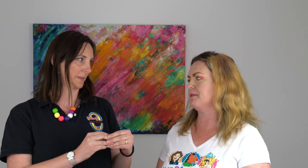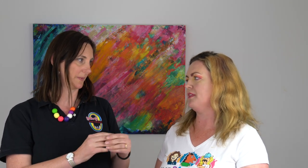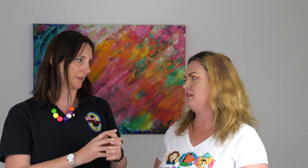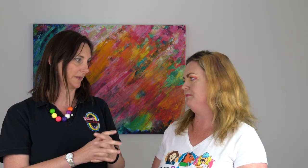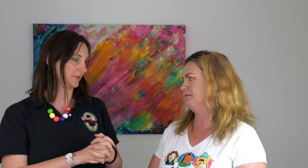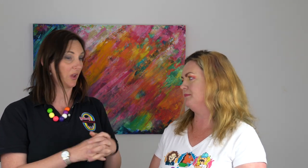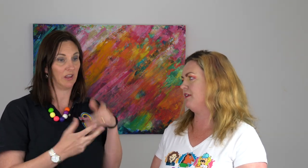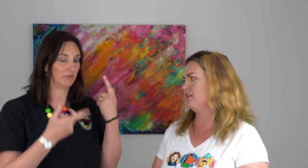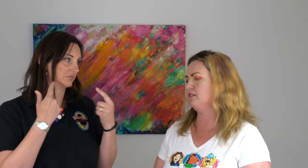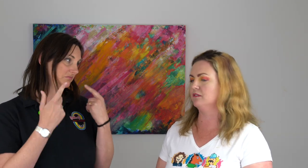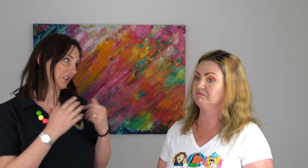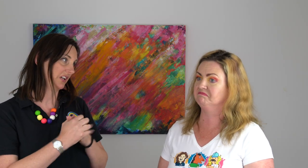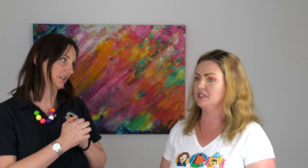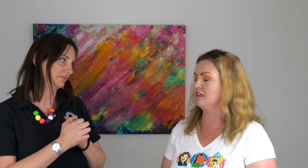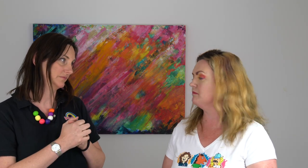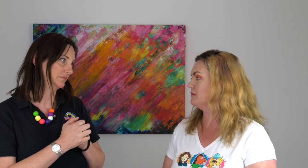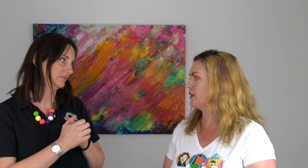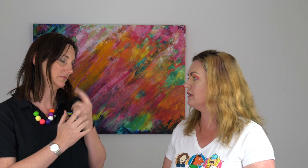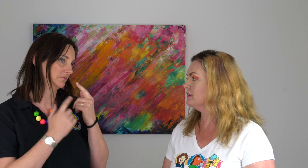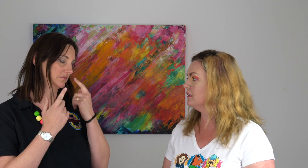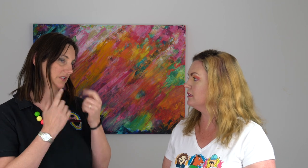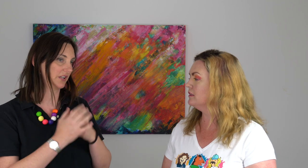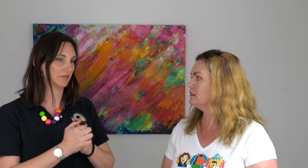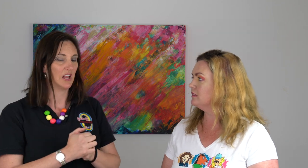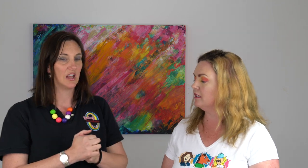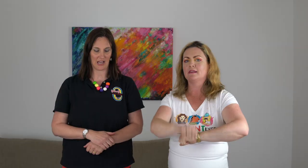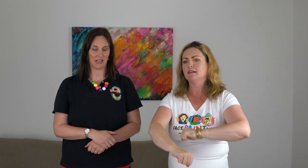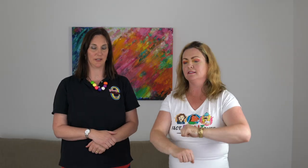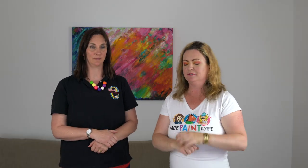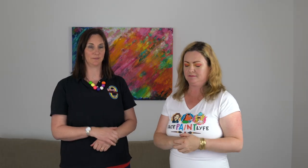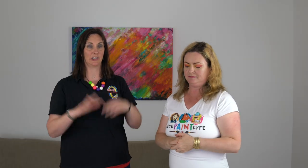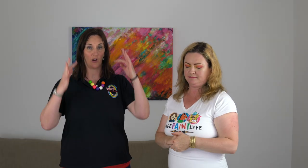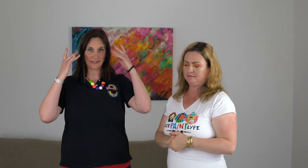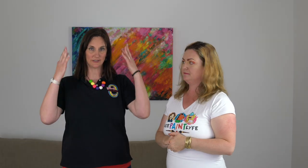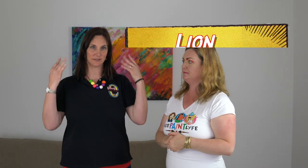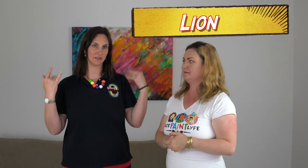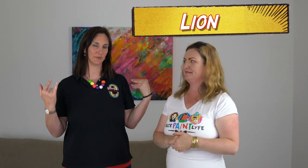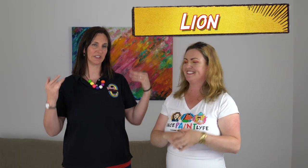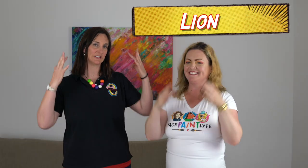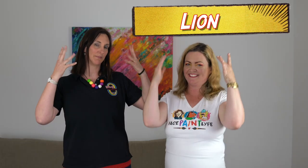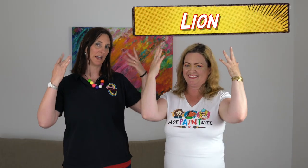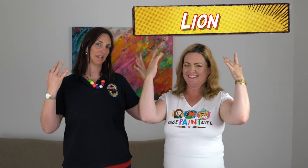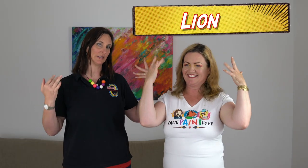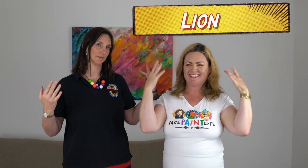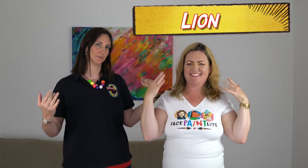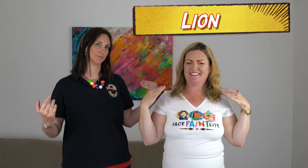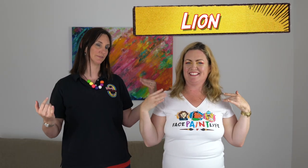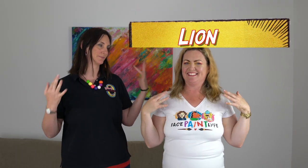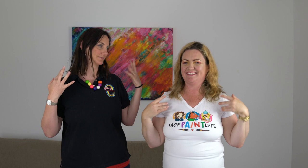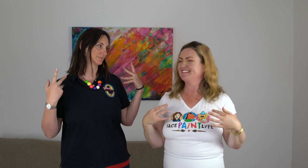something? Yeah. Even or? Yeah. Yeah. Okay. Yeah. Yeah. Lion, which is the mane.